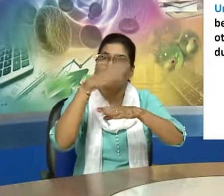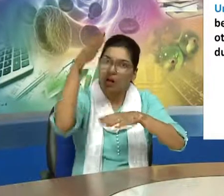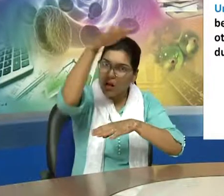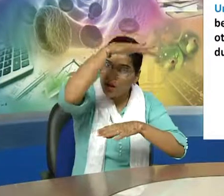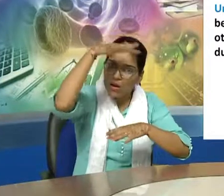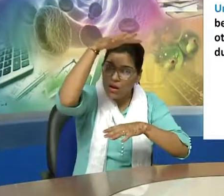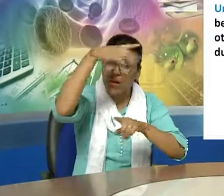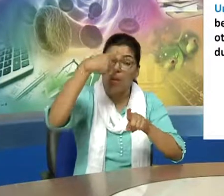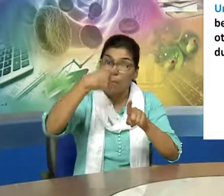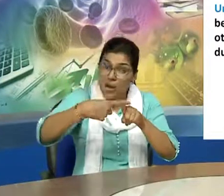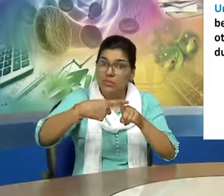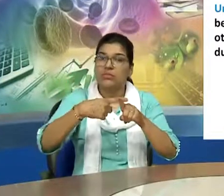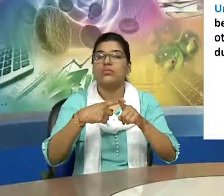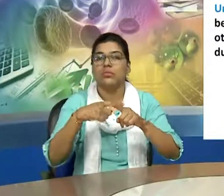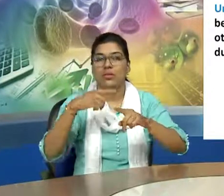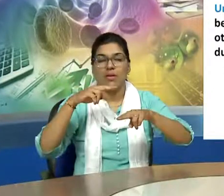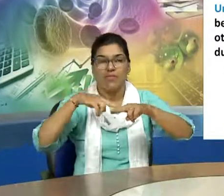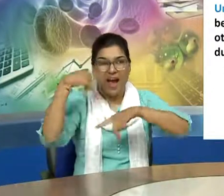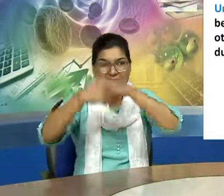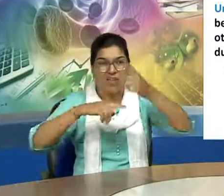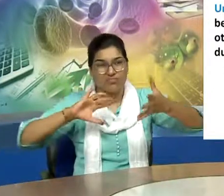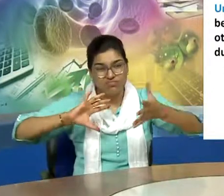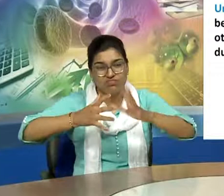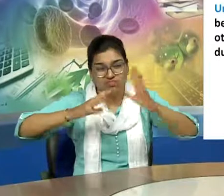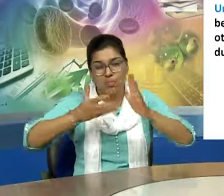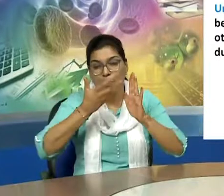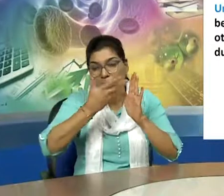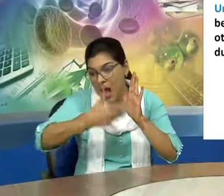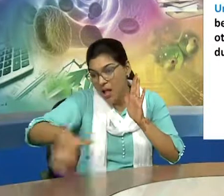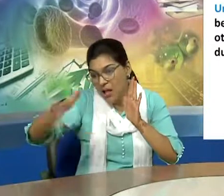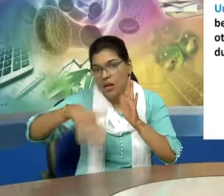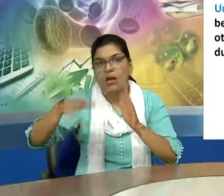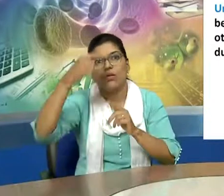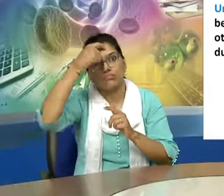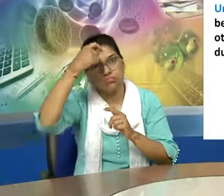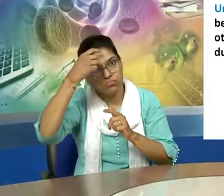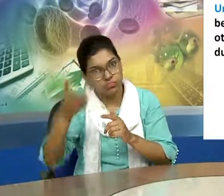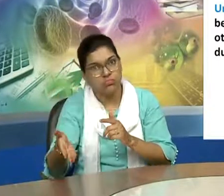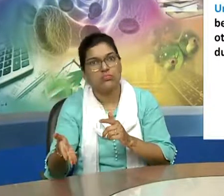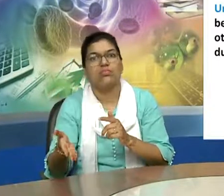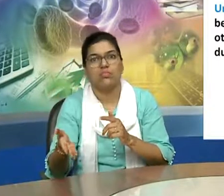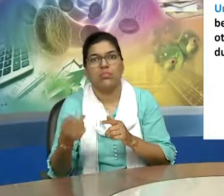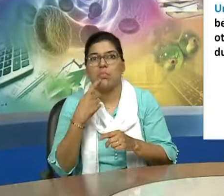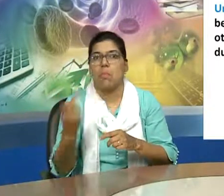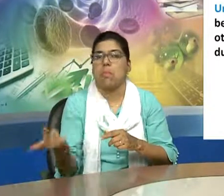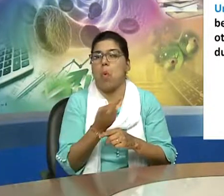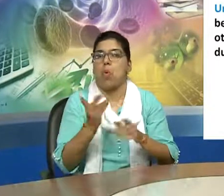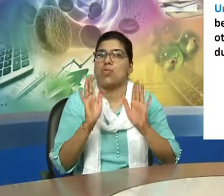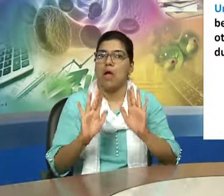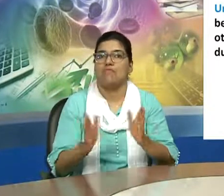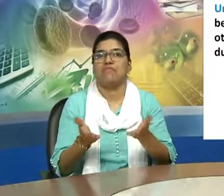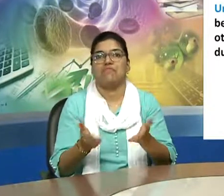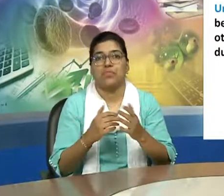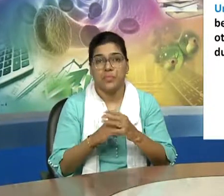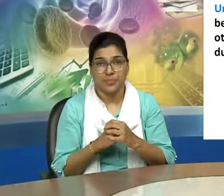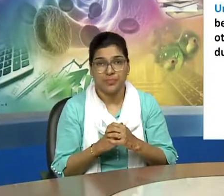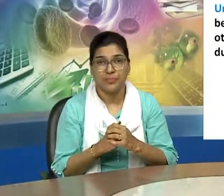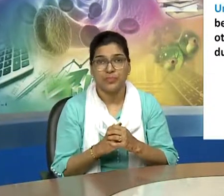which otherwise could be used productively, is due to the dumping of mining